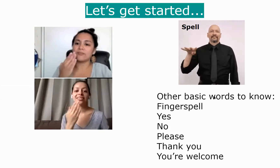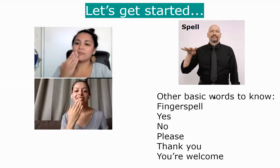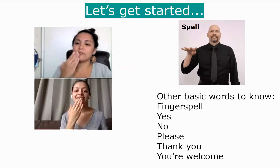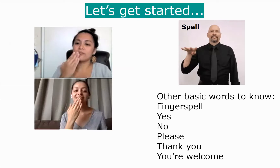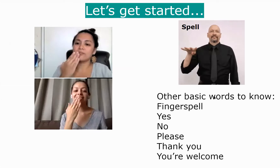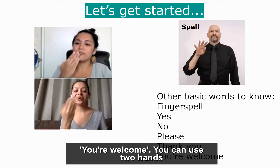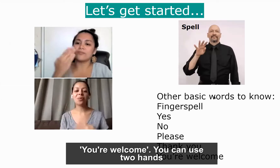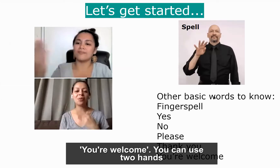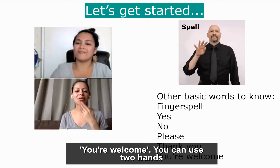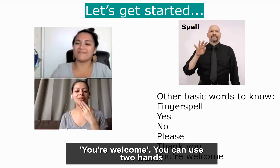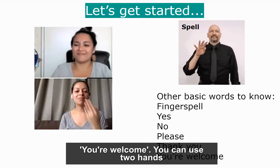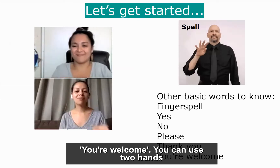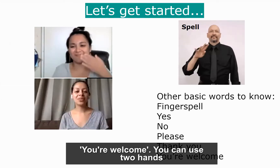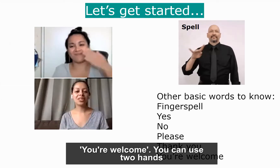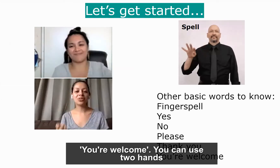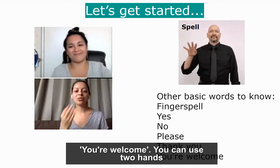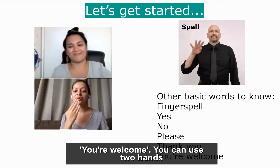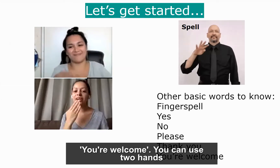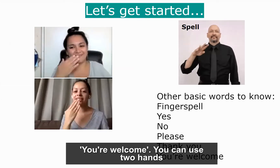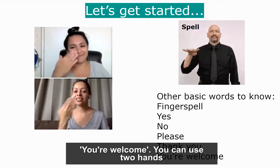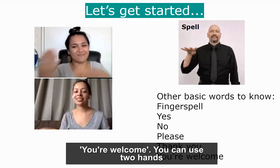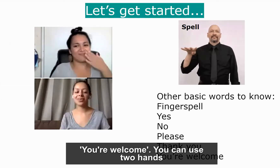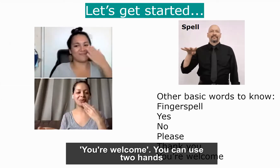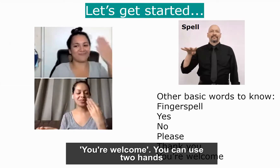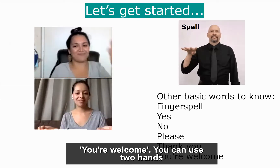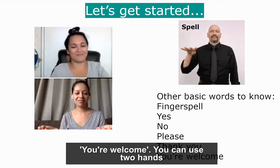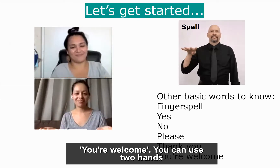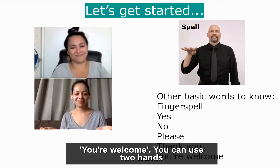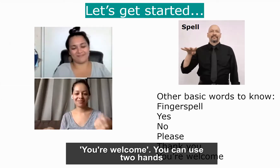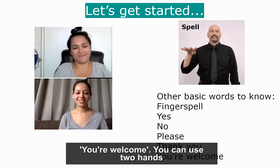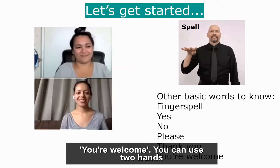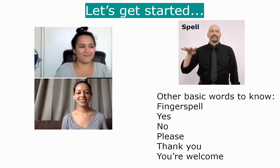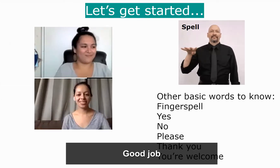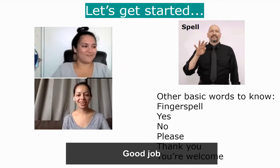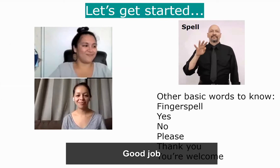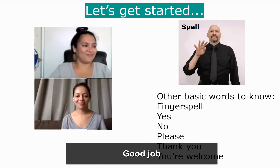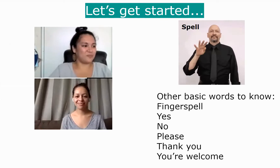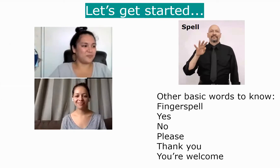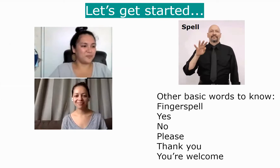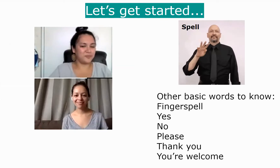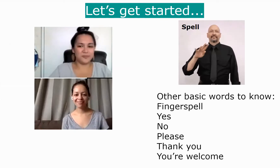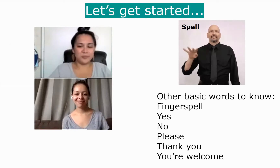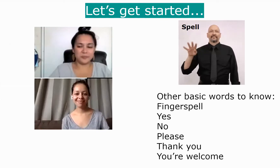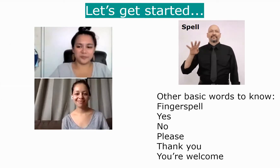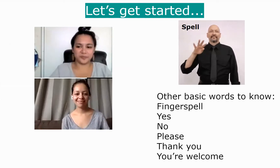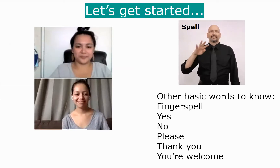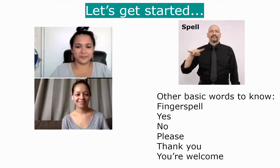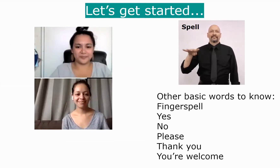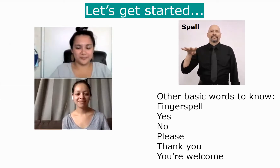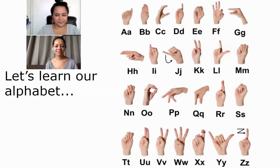palm, you're welcome. You use 2 hands, you're welcome. Good job.